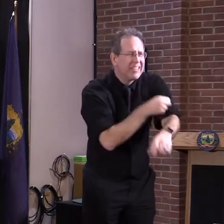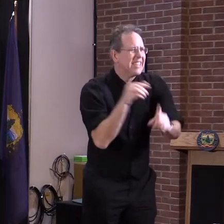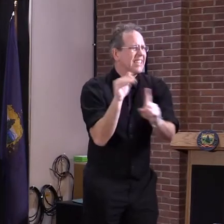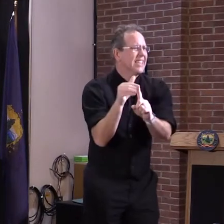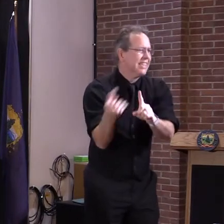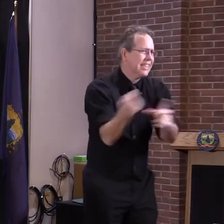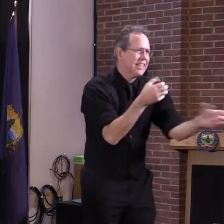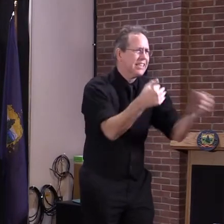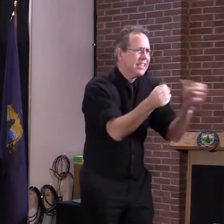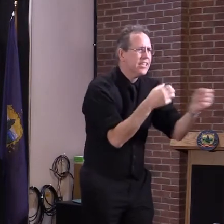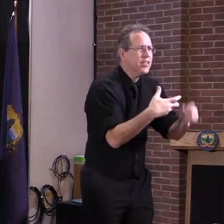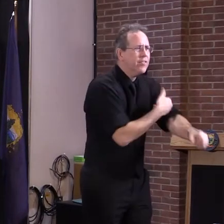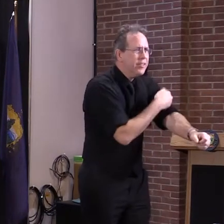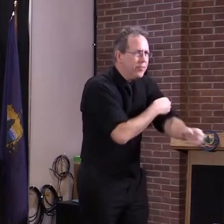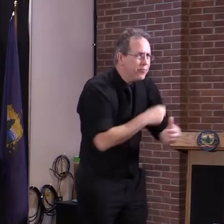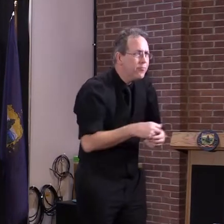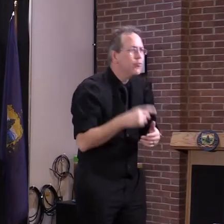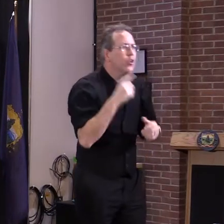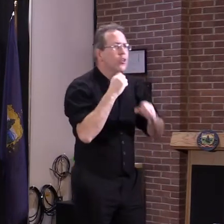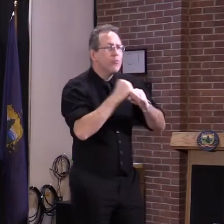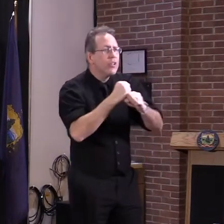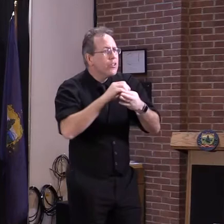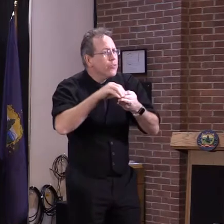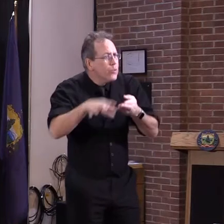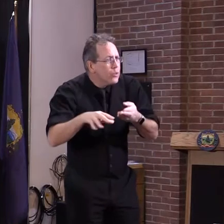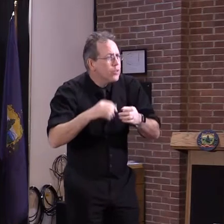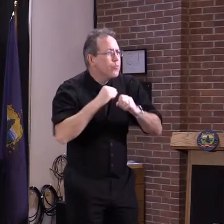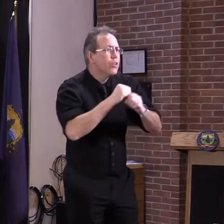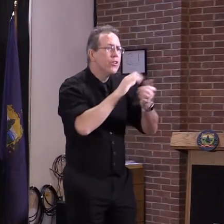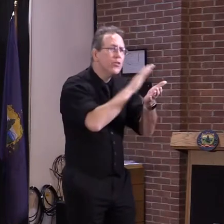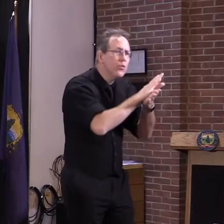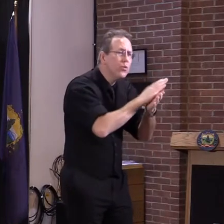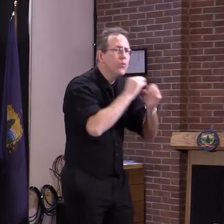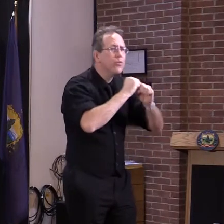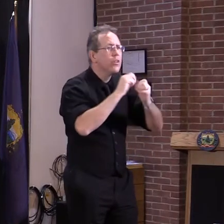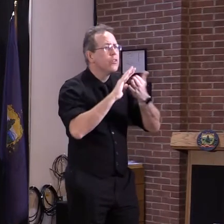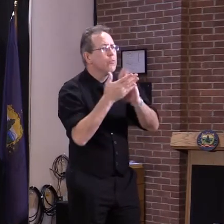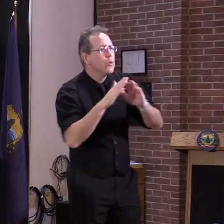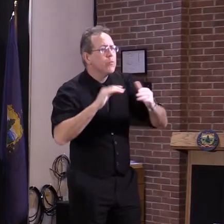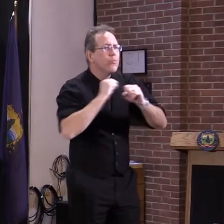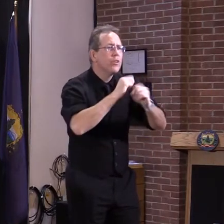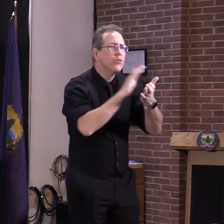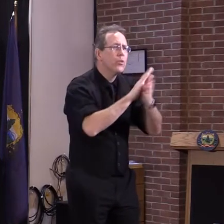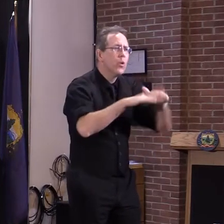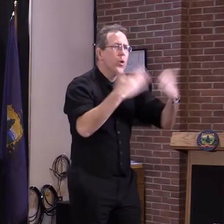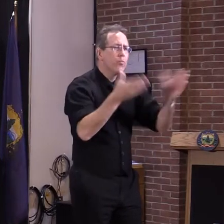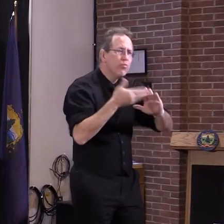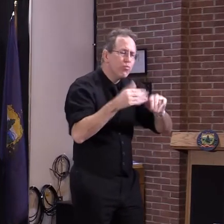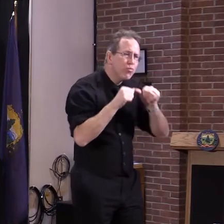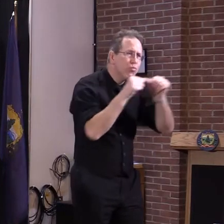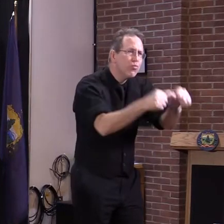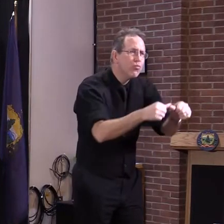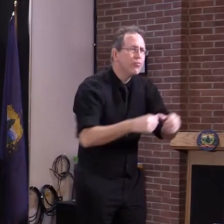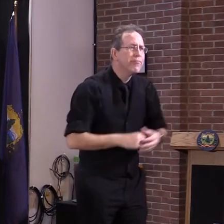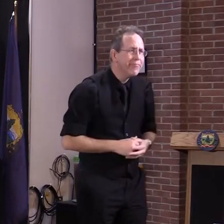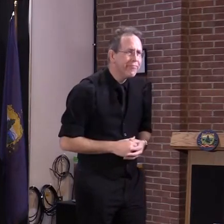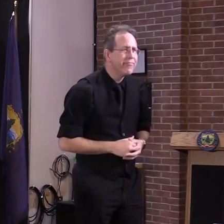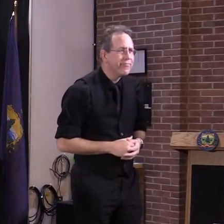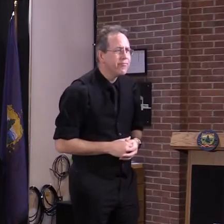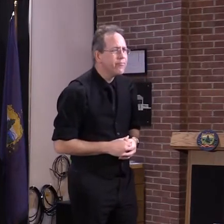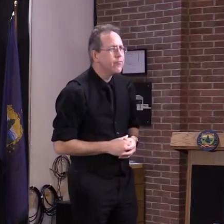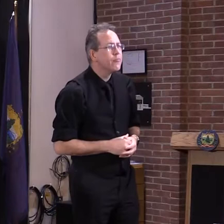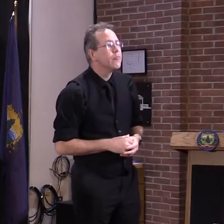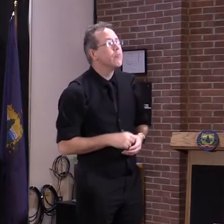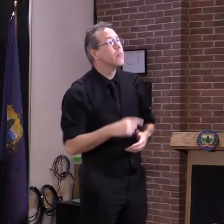but also keeping our schools open. We are starting to see some schools achieve student vaccination rates greater